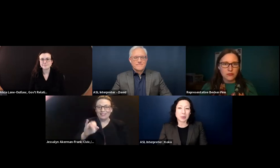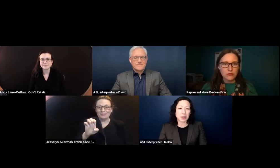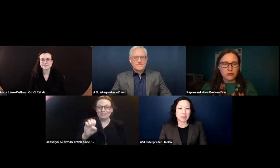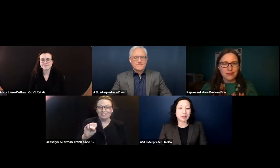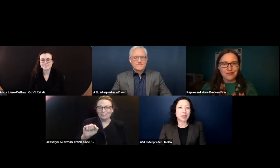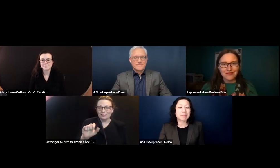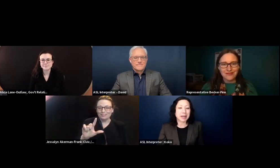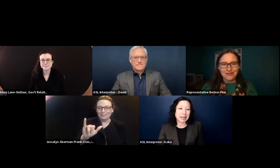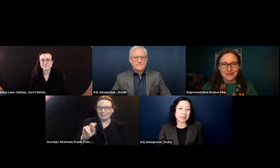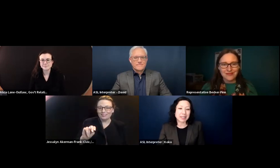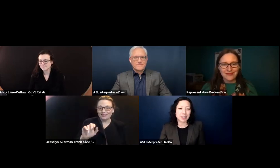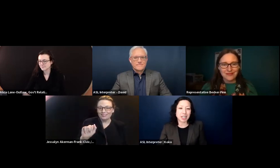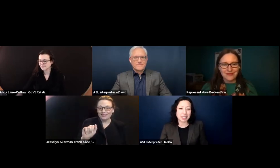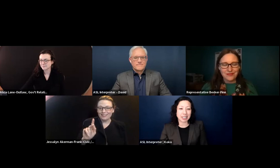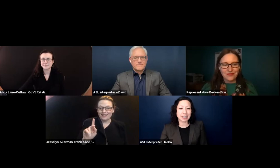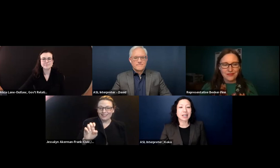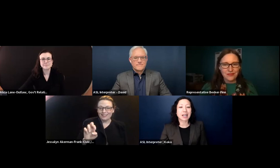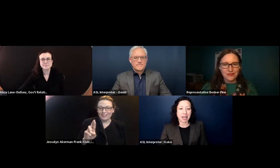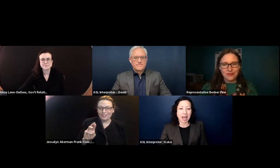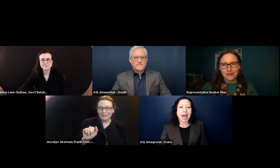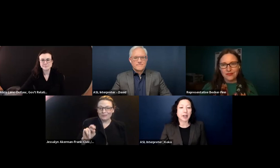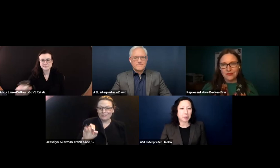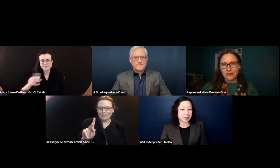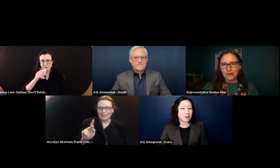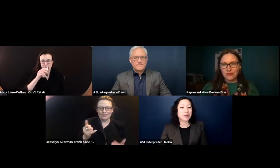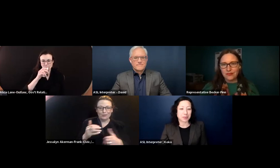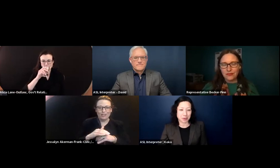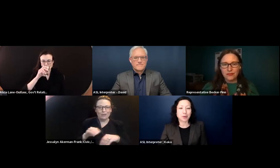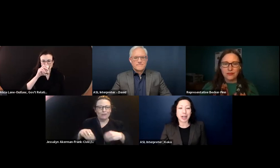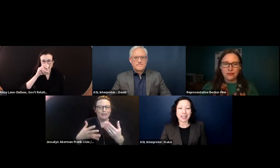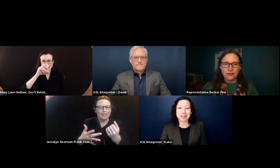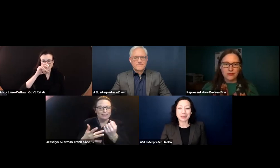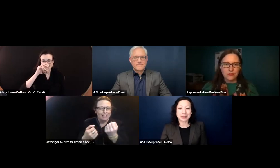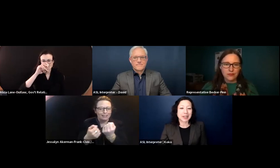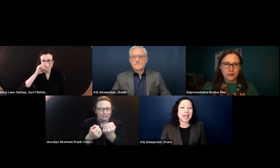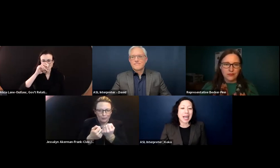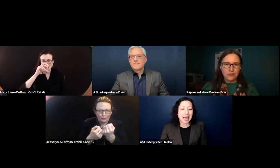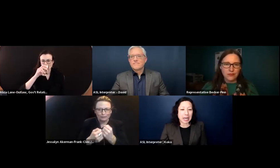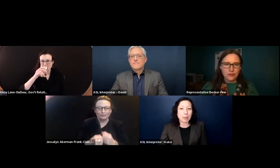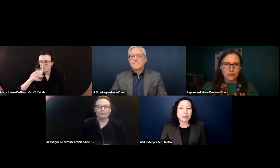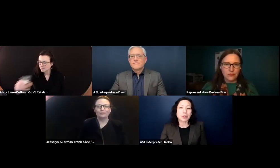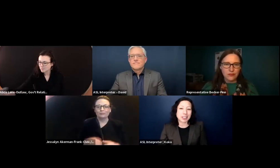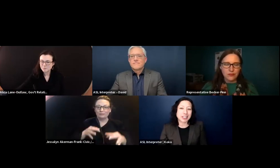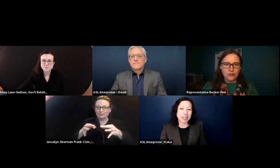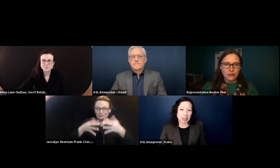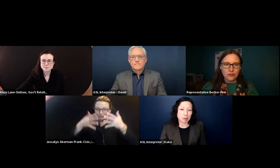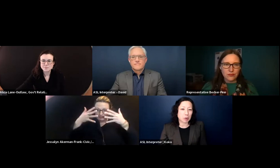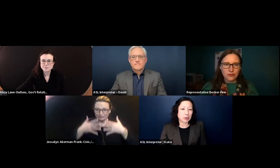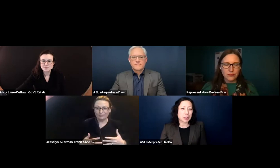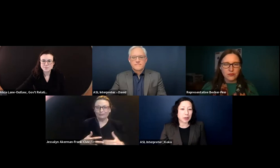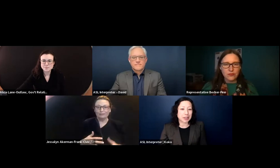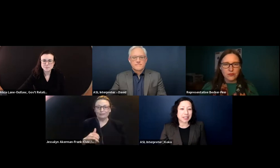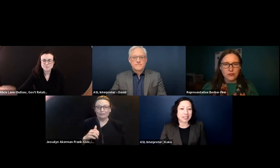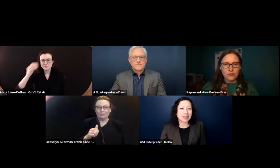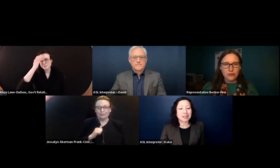Hello and welcome, everyone. My name is Jessalyn Ackerman Frank, and I'm serving as tech